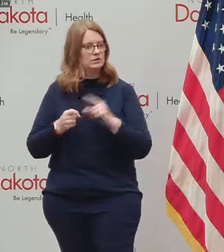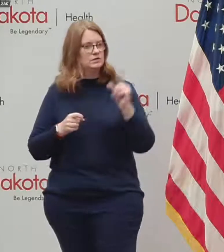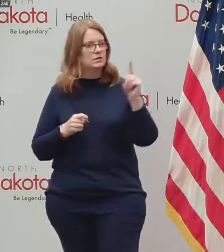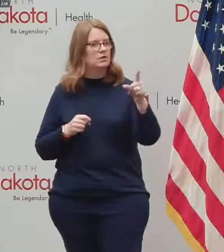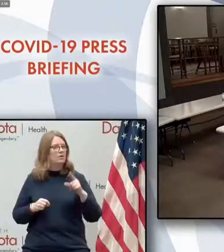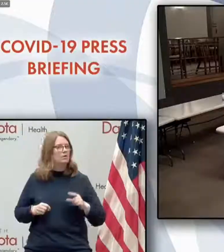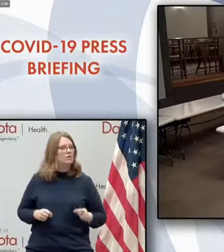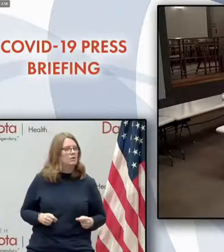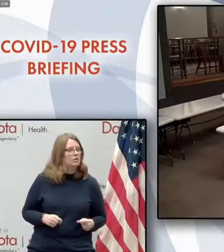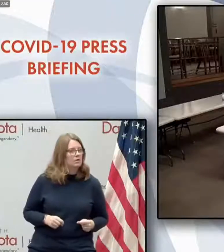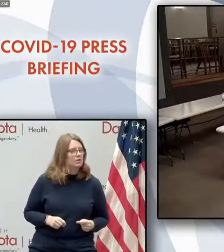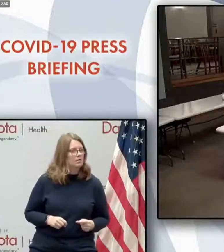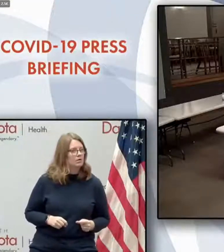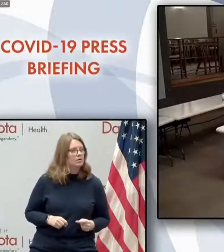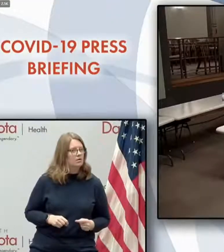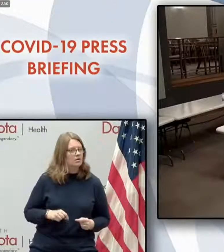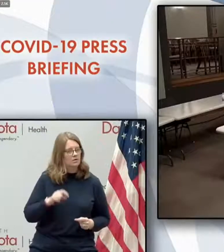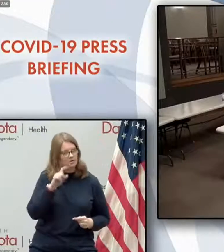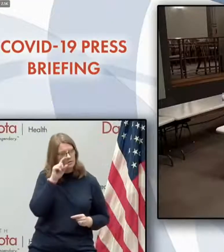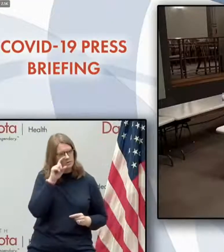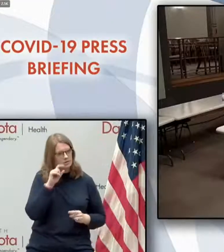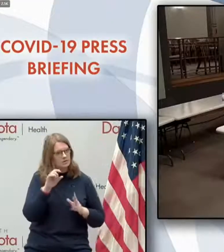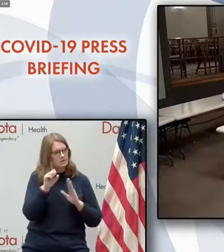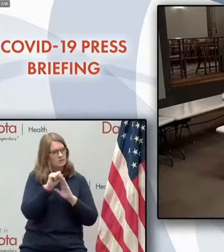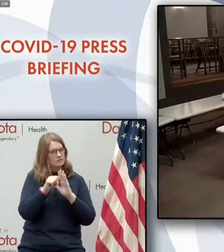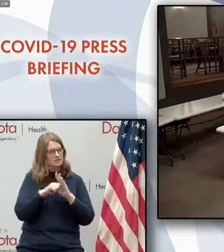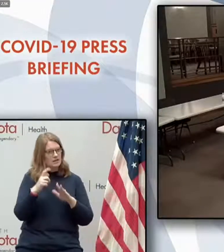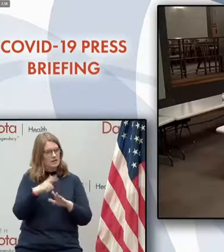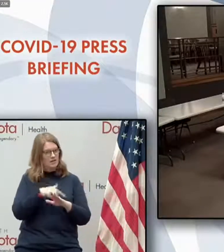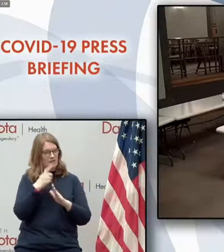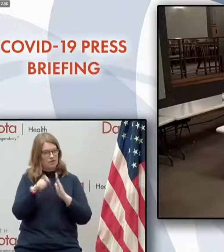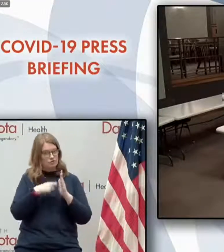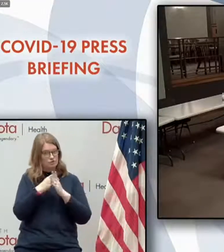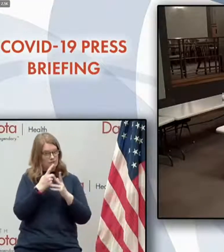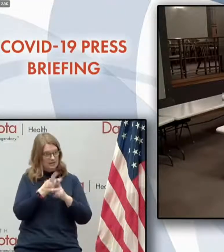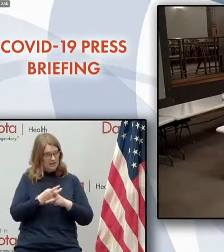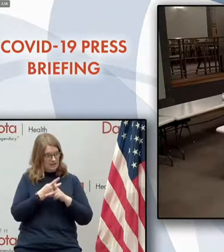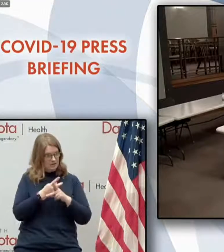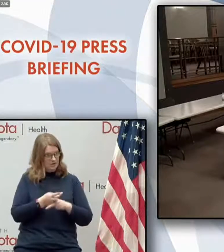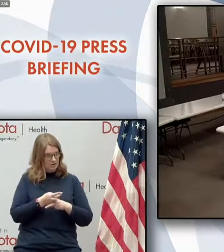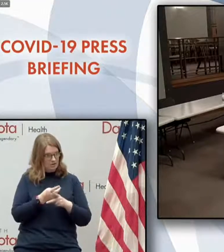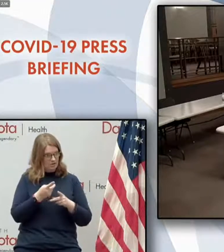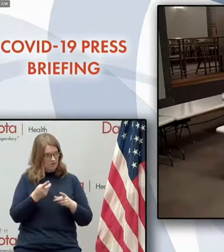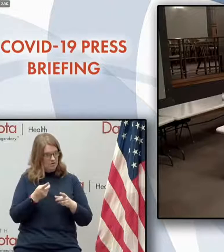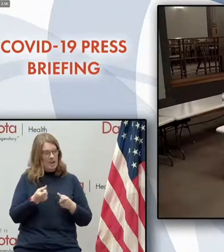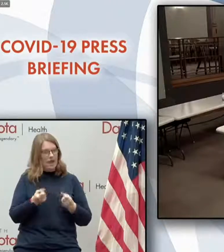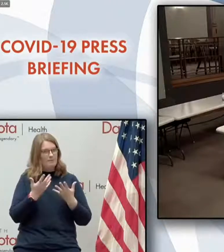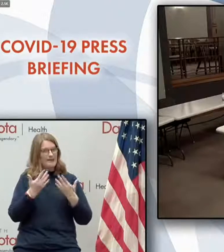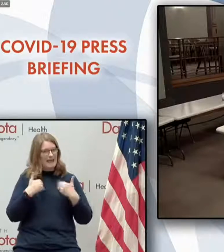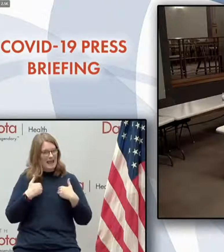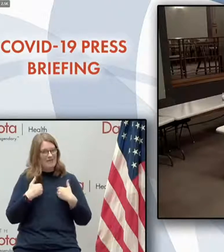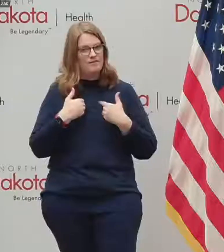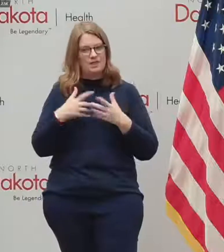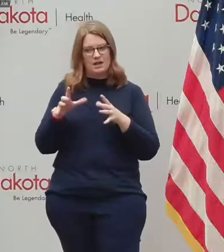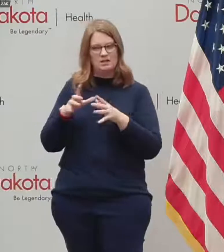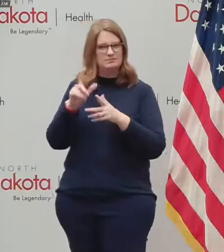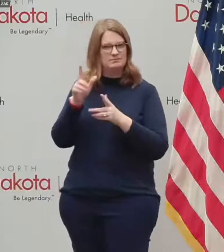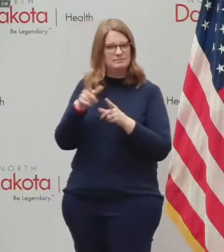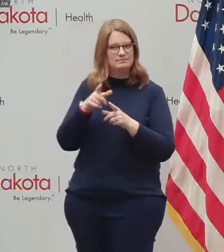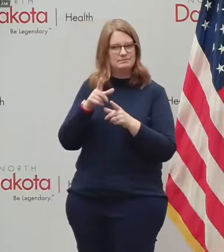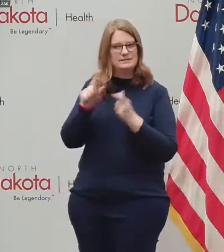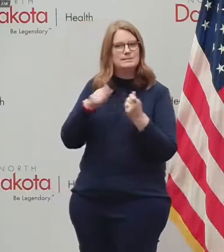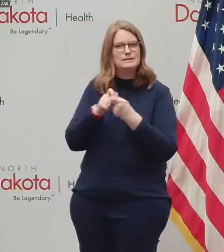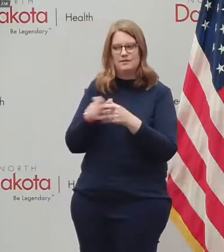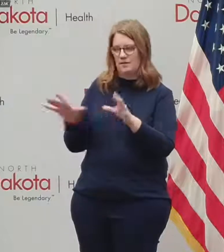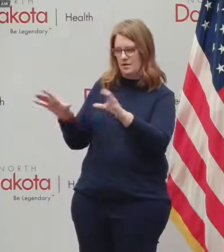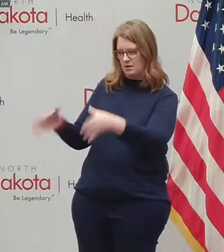Do you know how many of our state's long-term care facilities have COVID wings or COVID units? Off the top of my